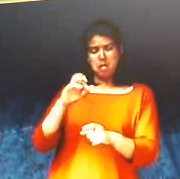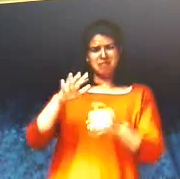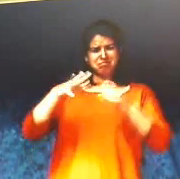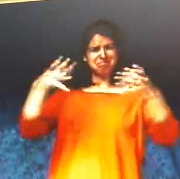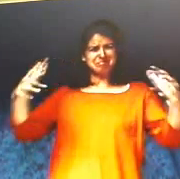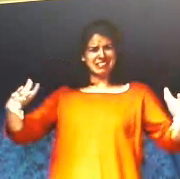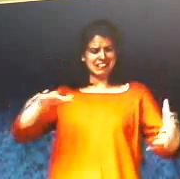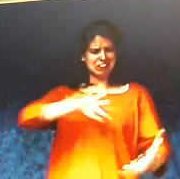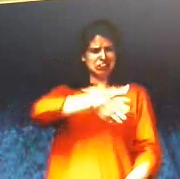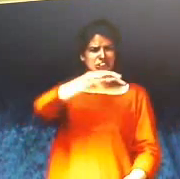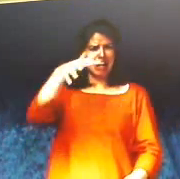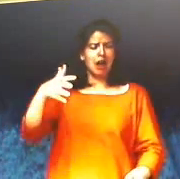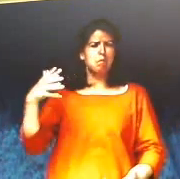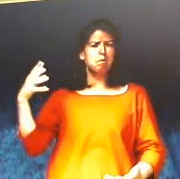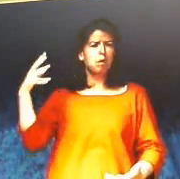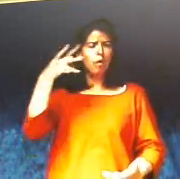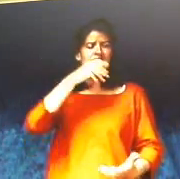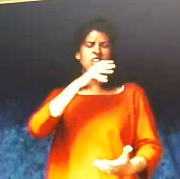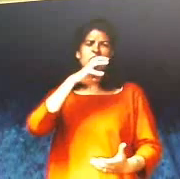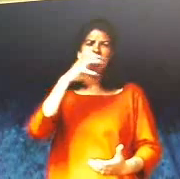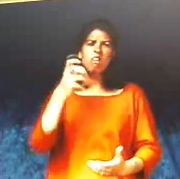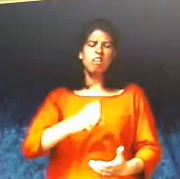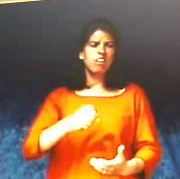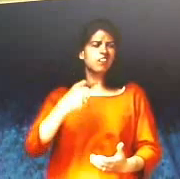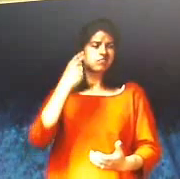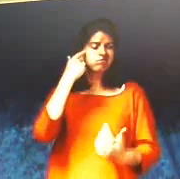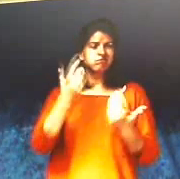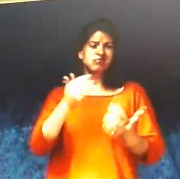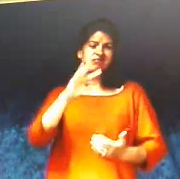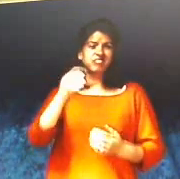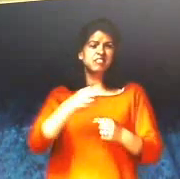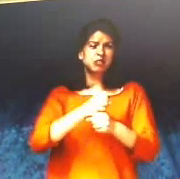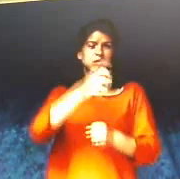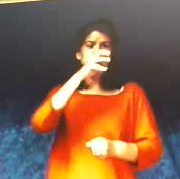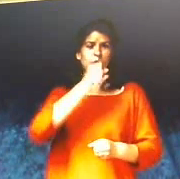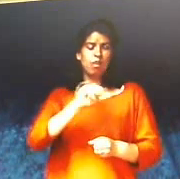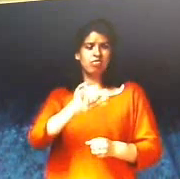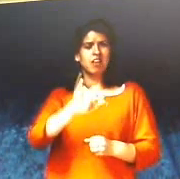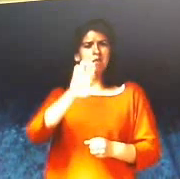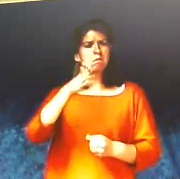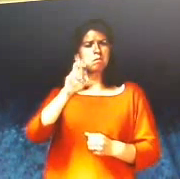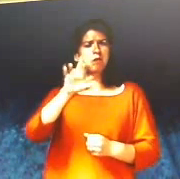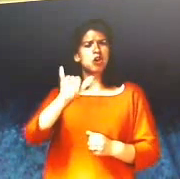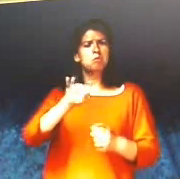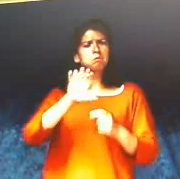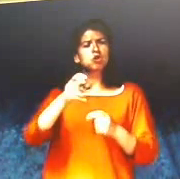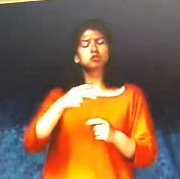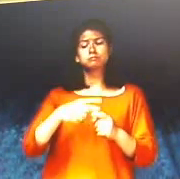bush, and it was big and it was beautiful and old.